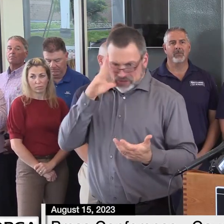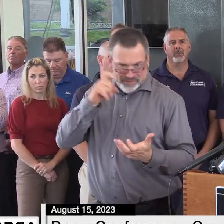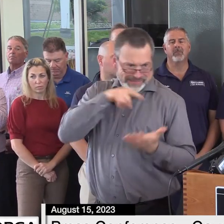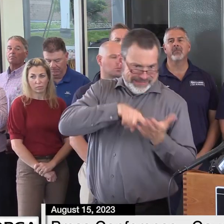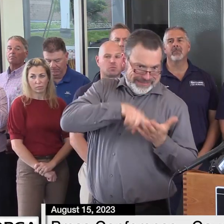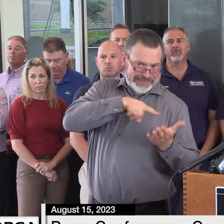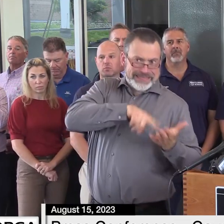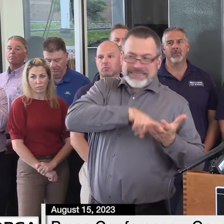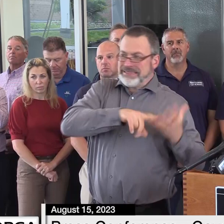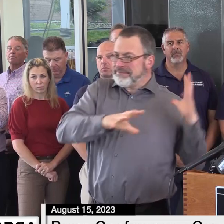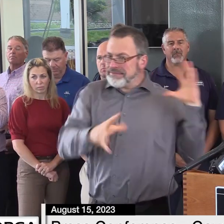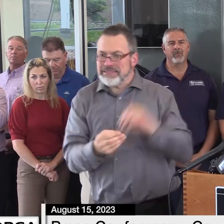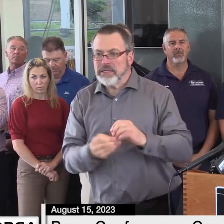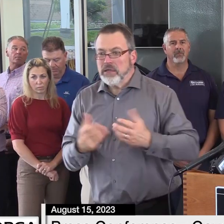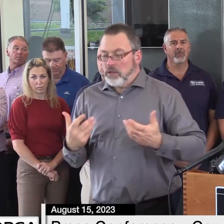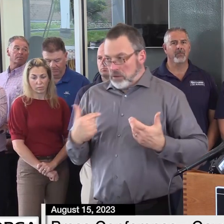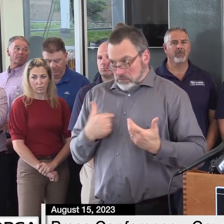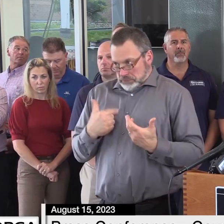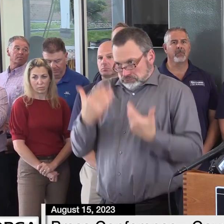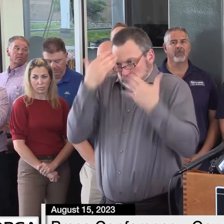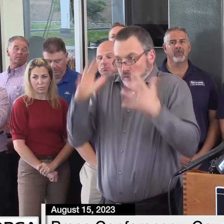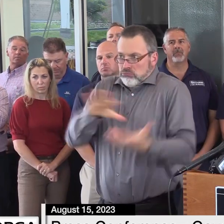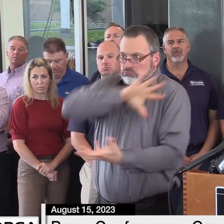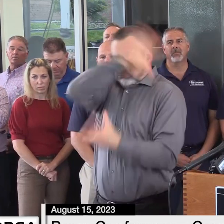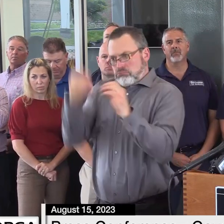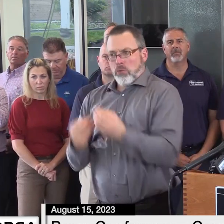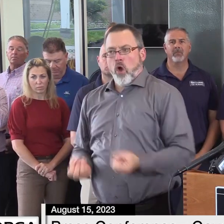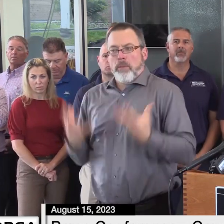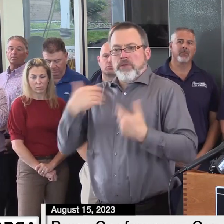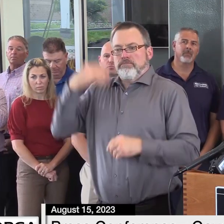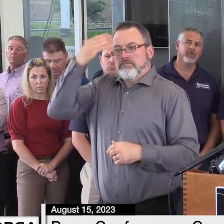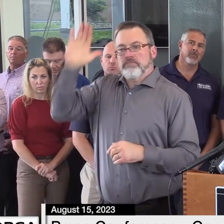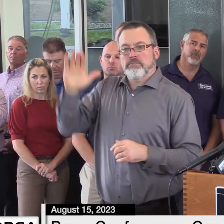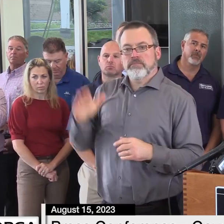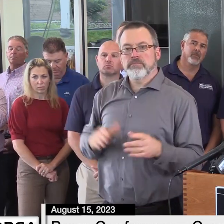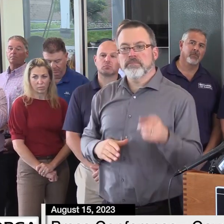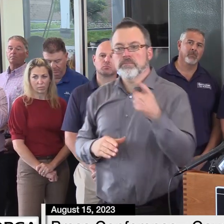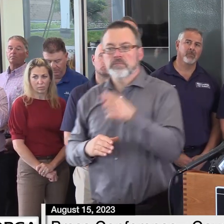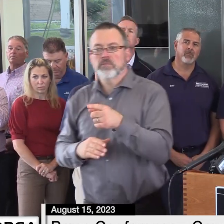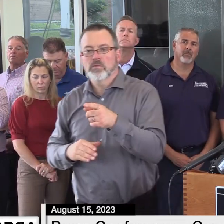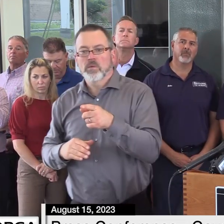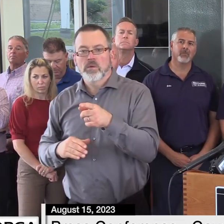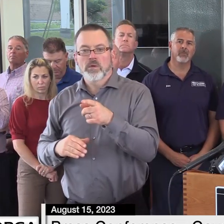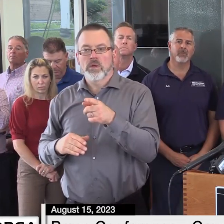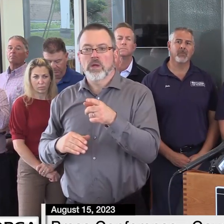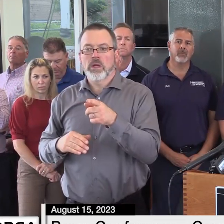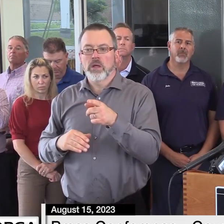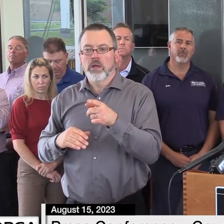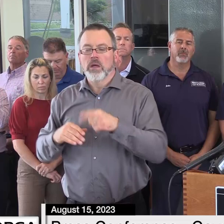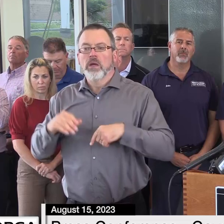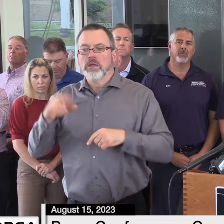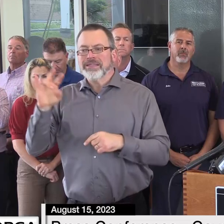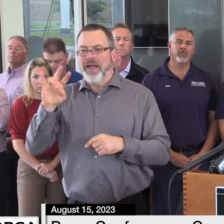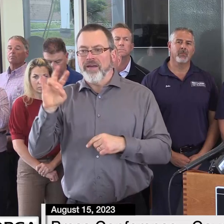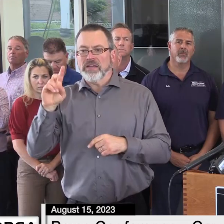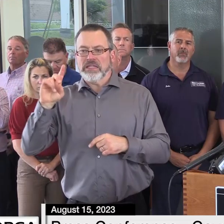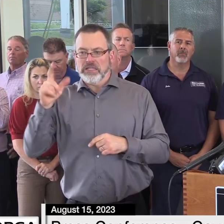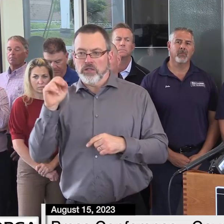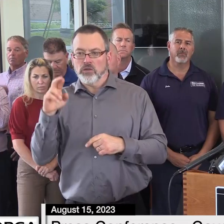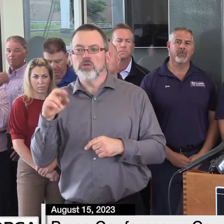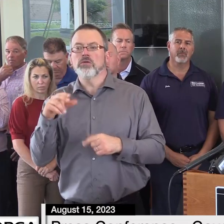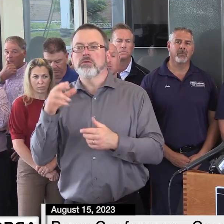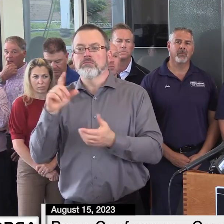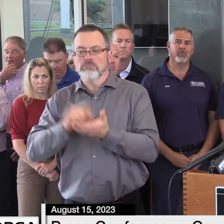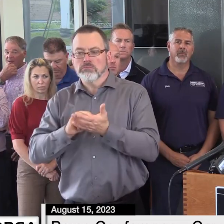that exact number for you. When you say Vermont has requested direct housing. Yes, ma'am. Does that mean Vermont has requested